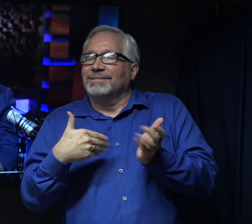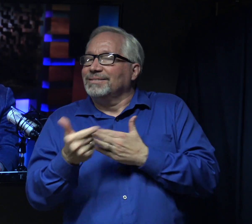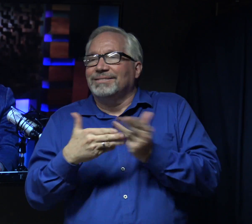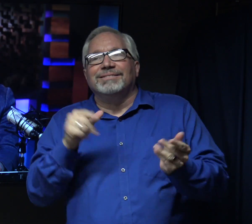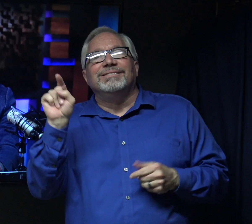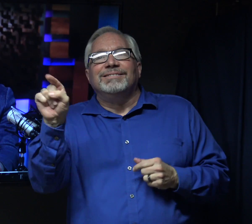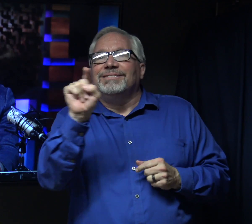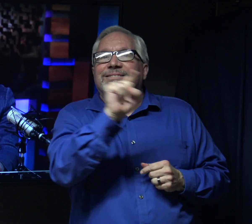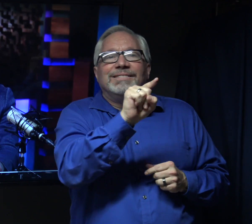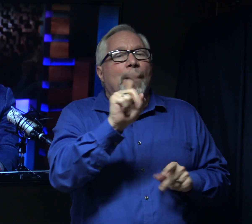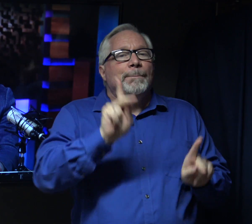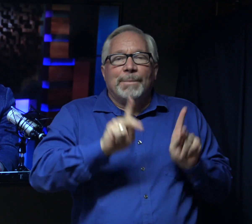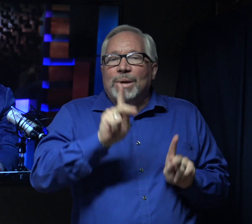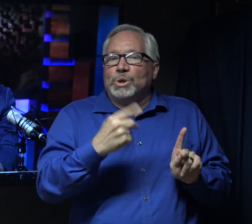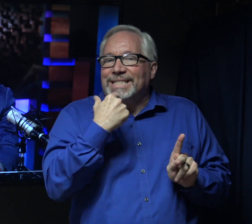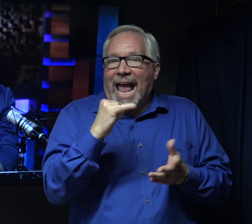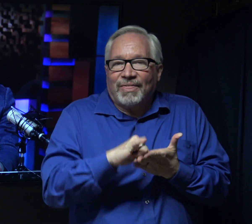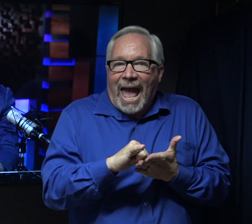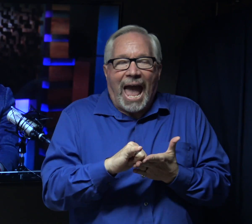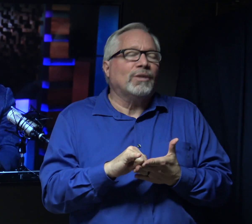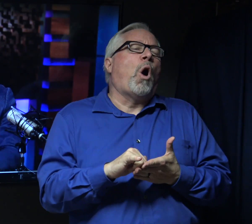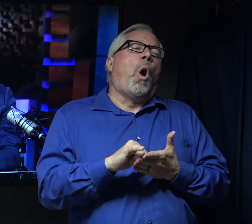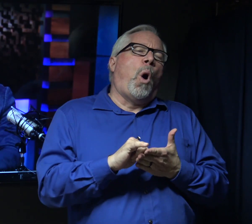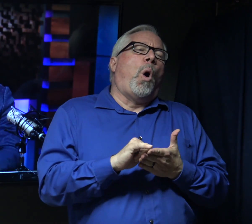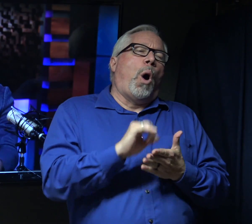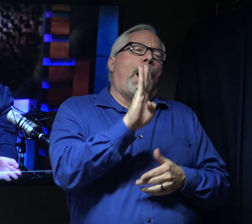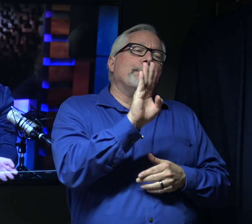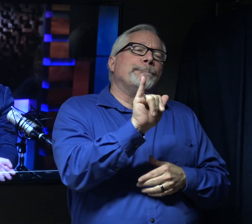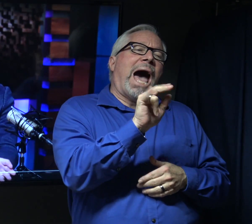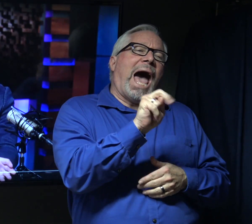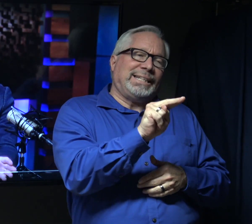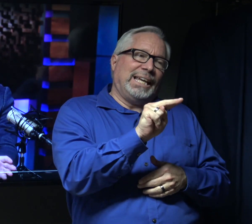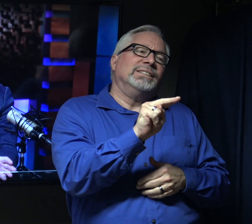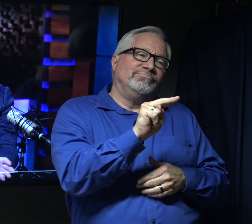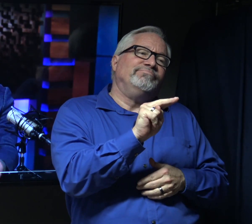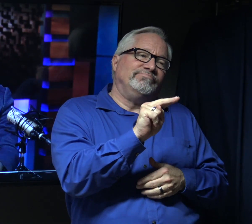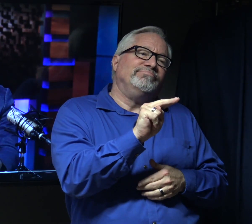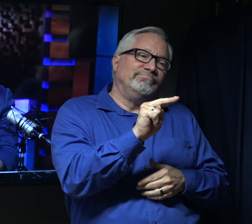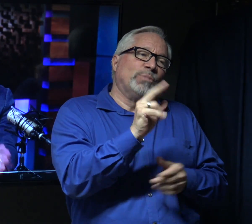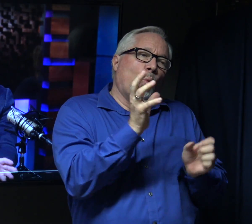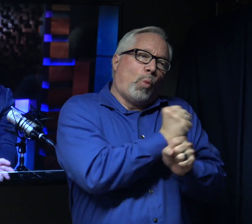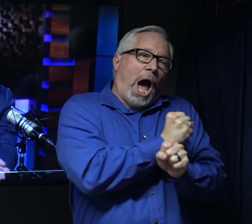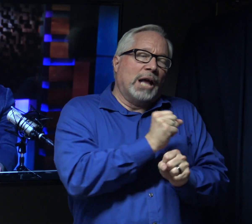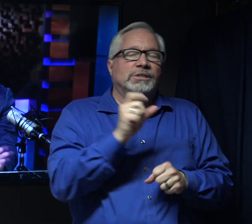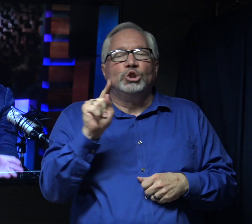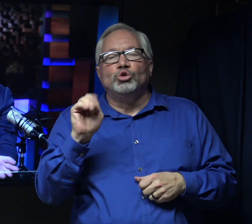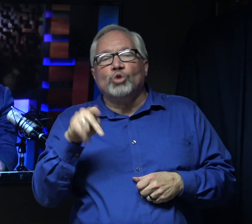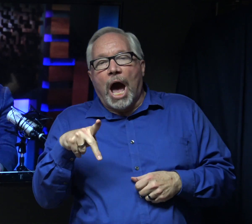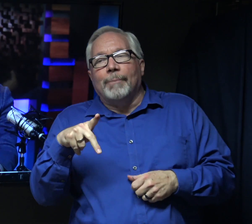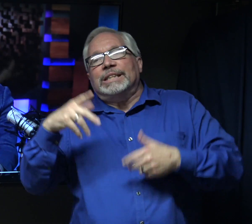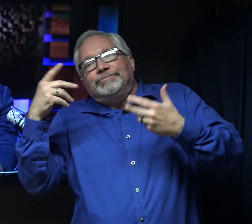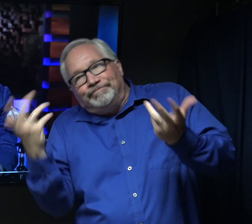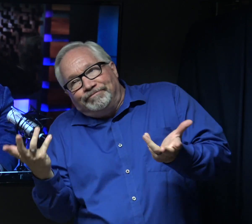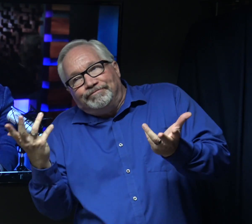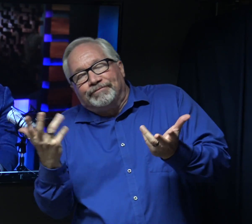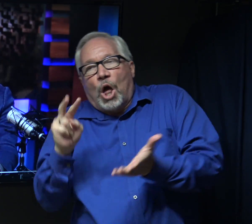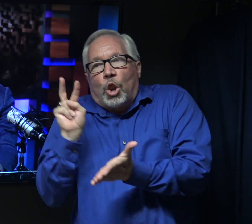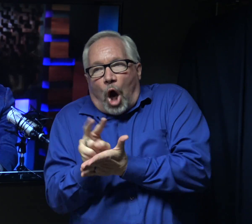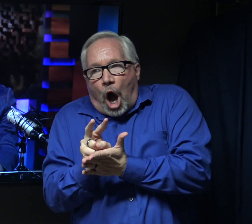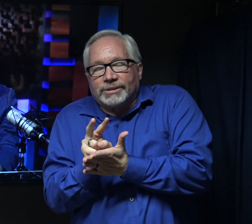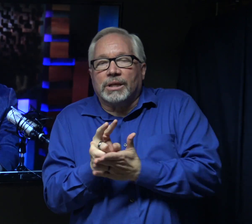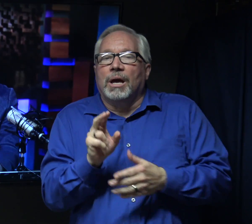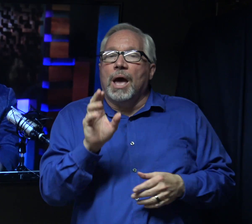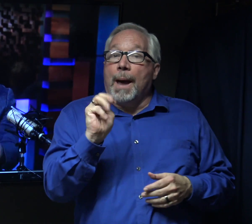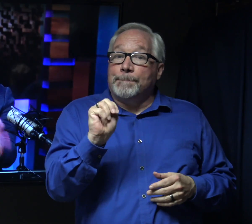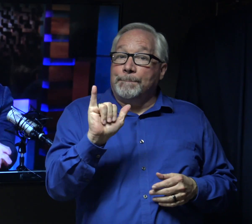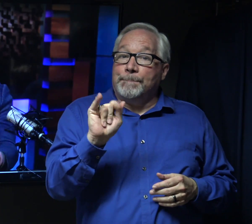and liberal Republicans concede the election on President Trump's behalf. There is no legal way to that whatsoever. Mitt Romney, perhaps expectedly,